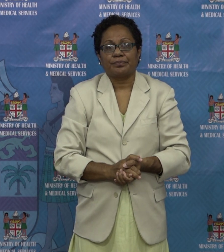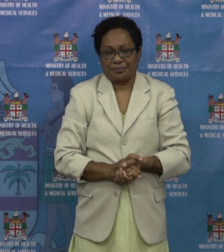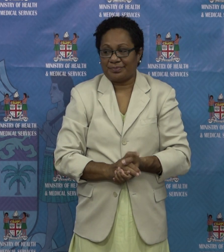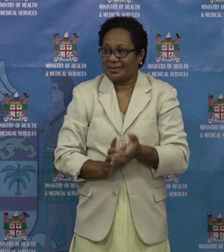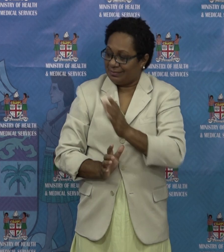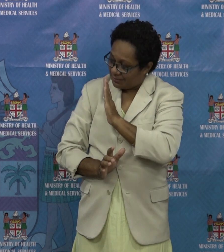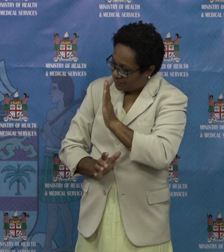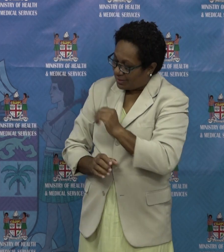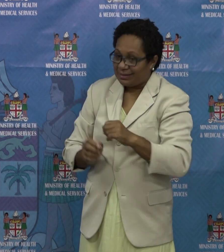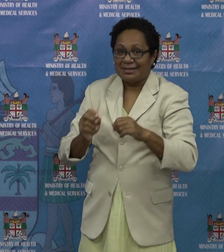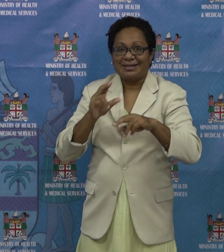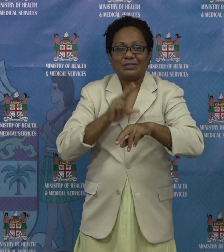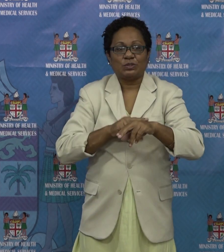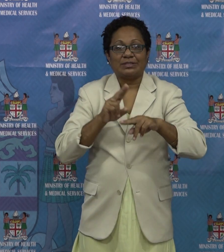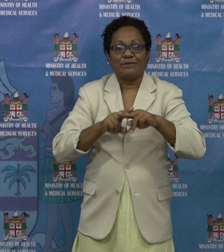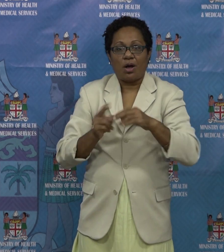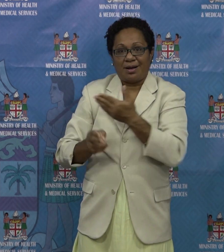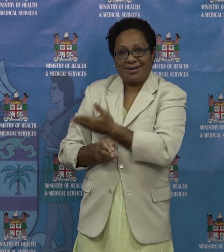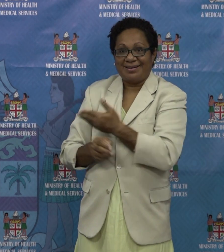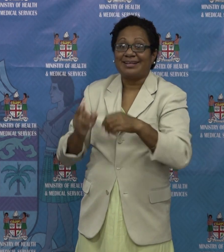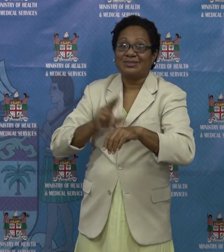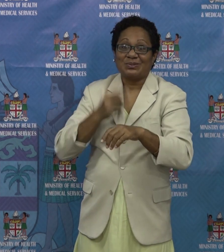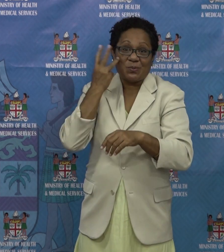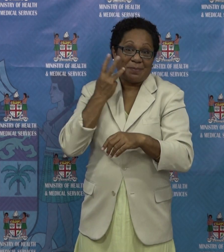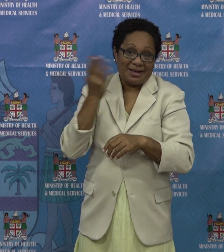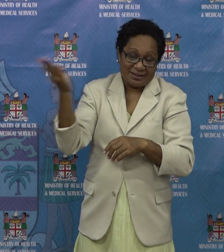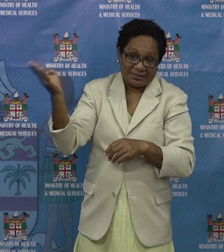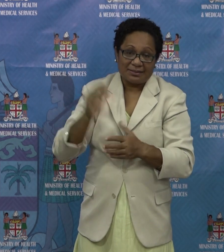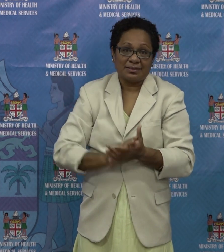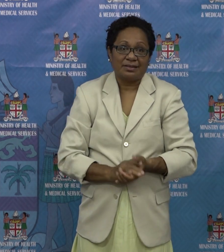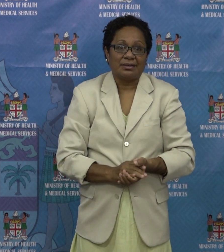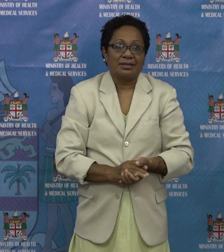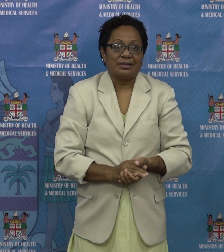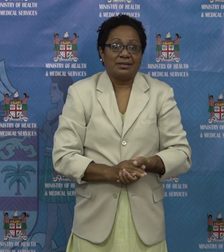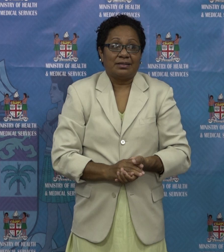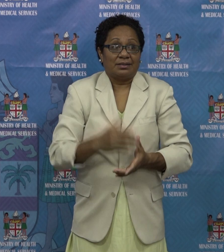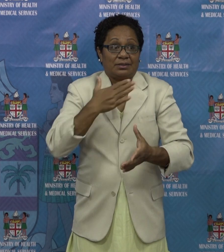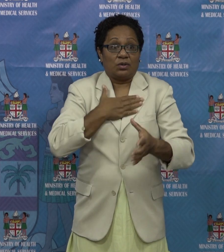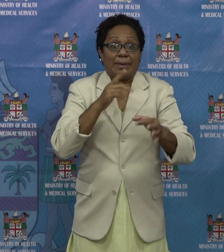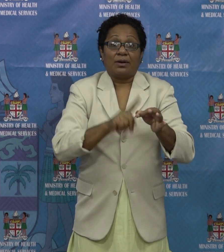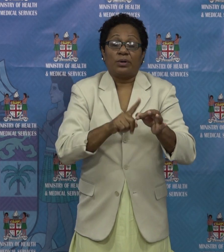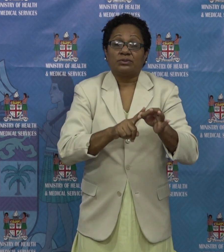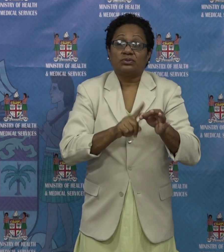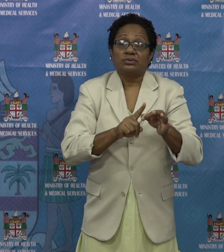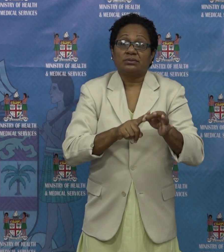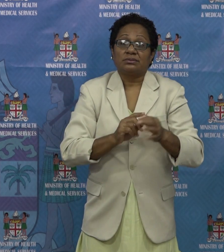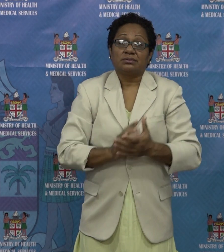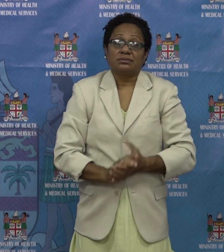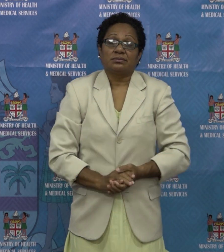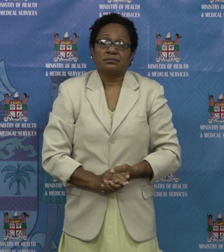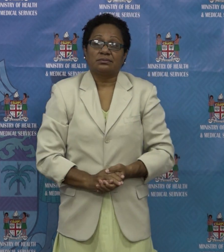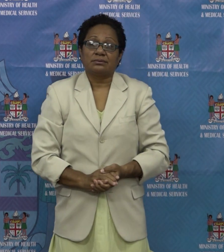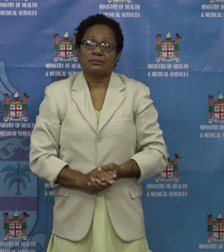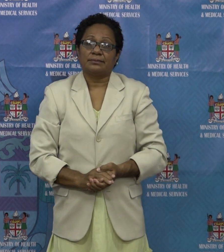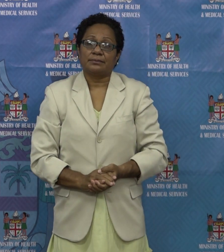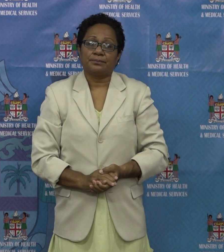Dr. Fong and Dr. Elisha. My question is based on what you had